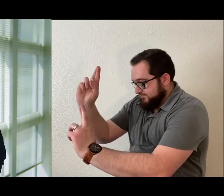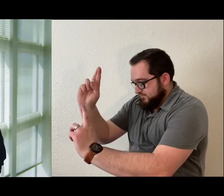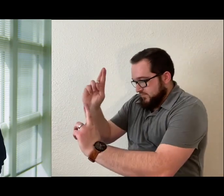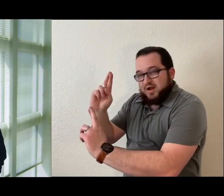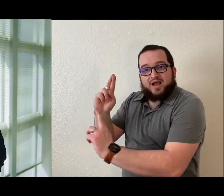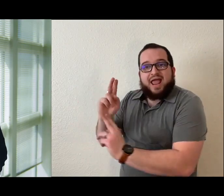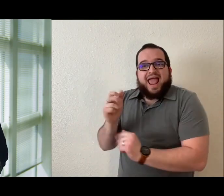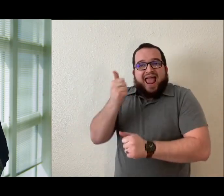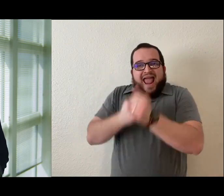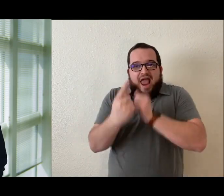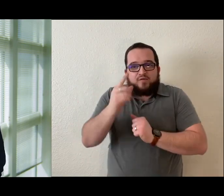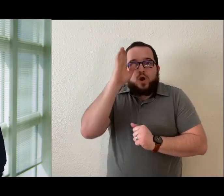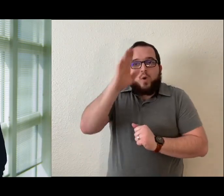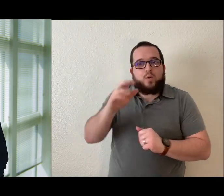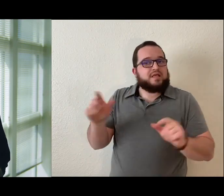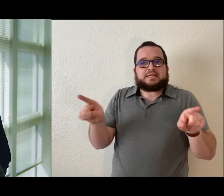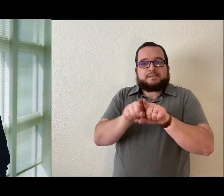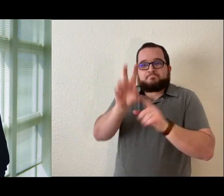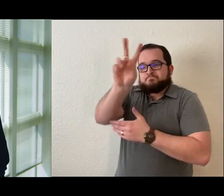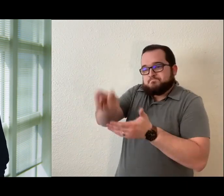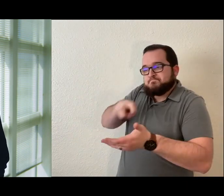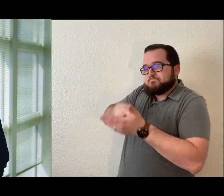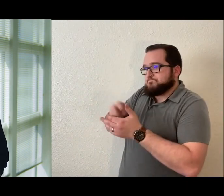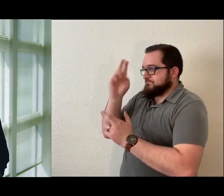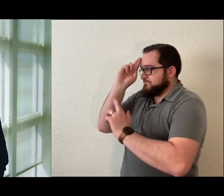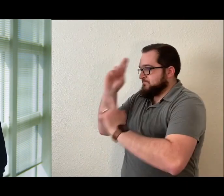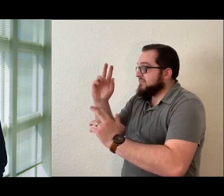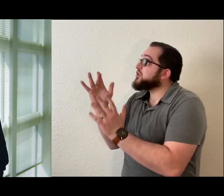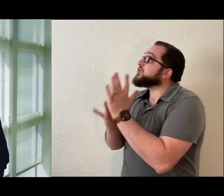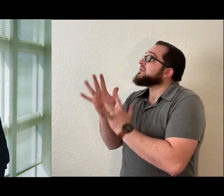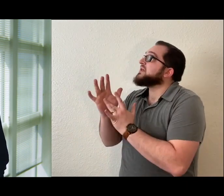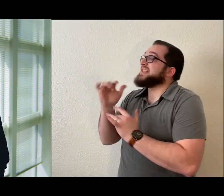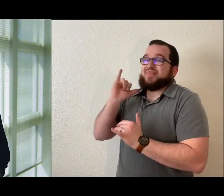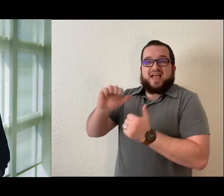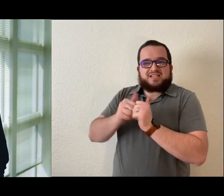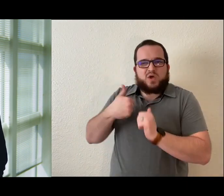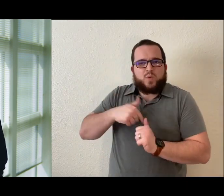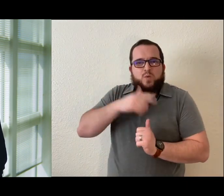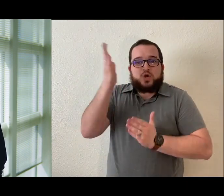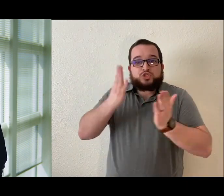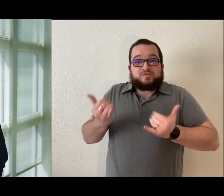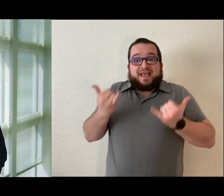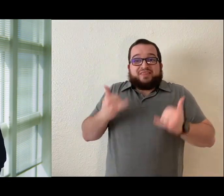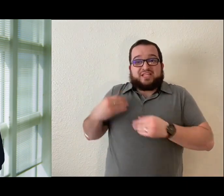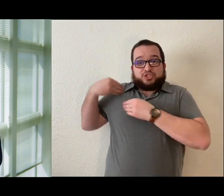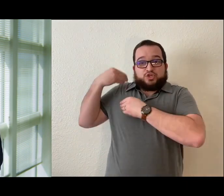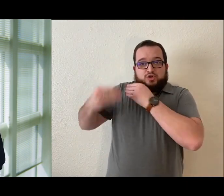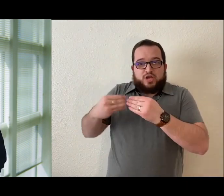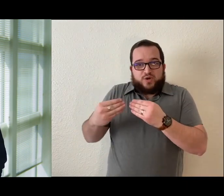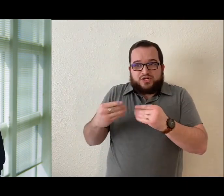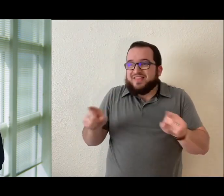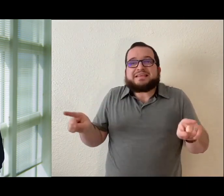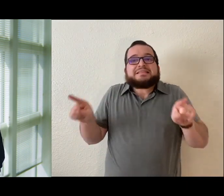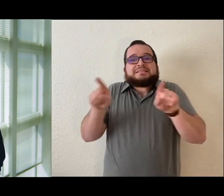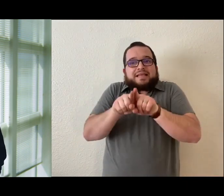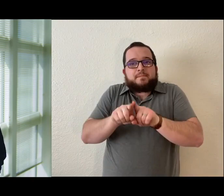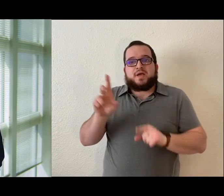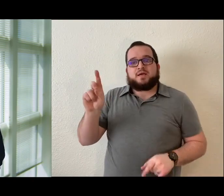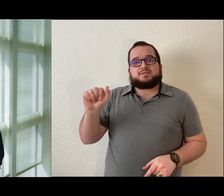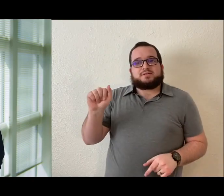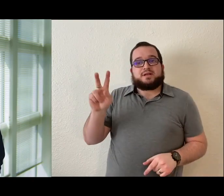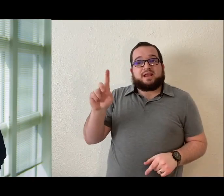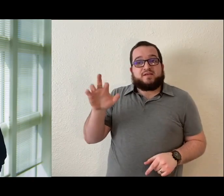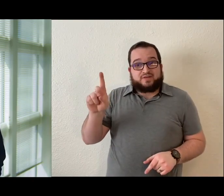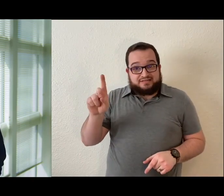So that when every knee bows, this generation, by God's grace, will bow willingly. And that is how we will serve